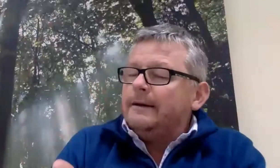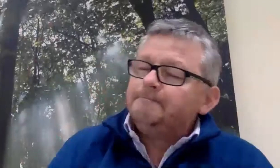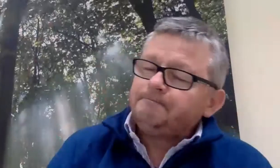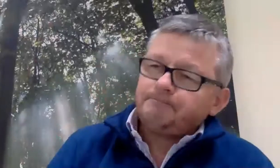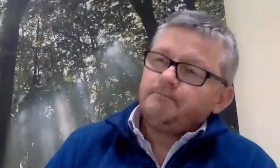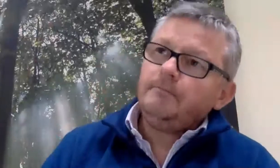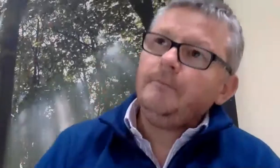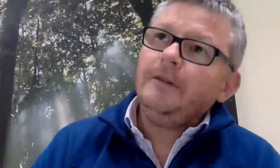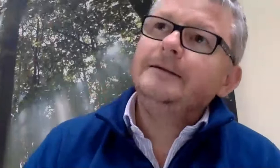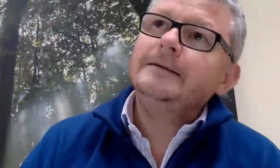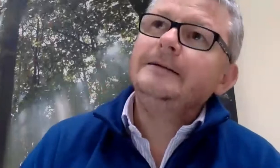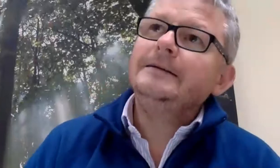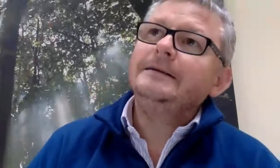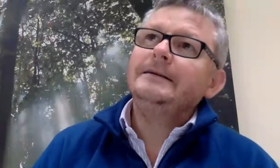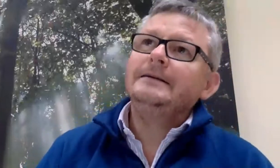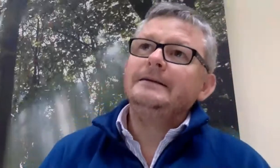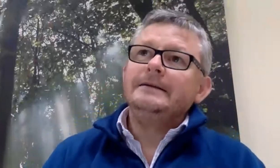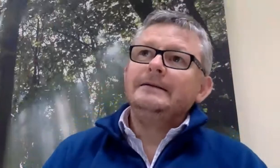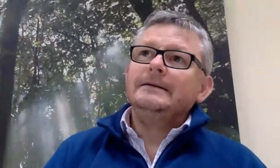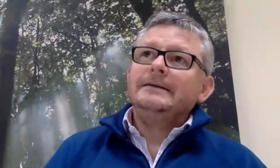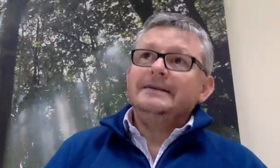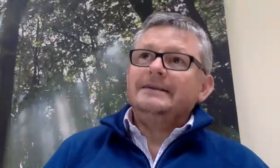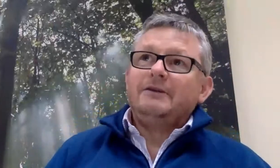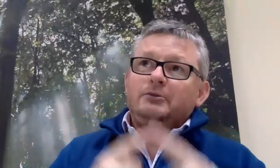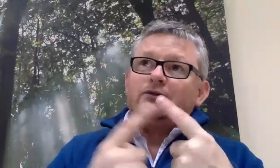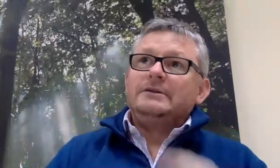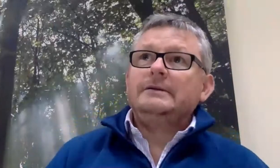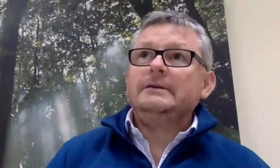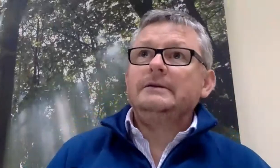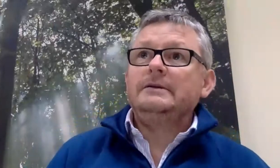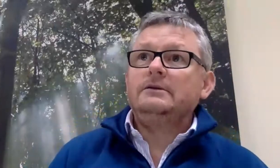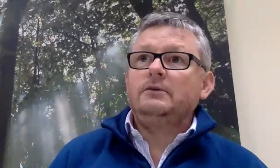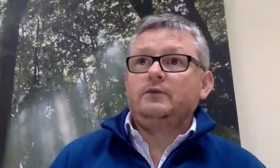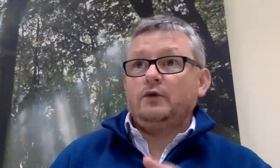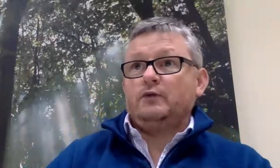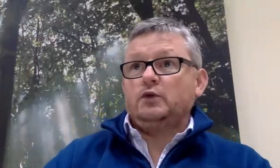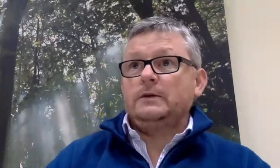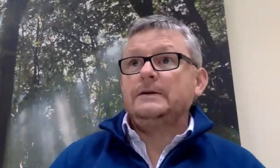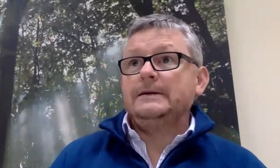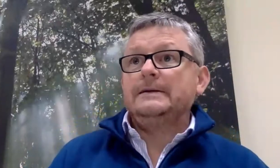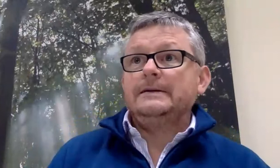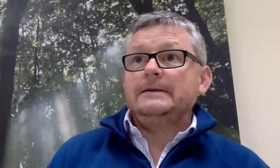increased. And people, they don't have to respond in terms of job applications. They can